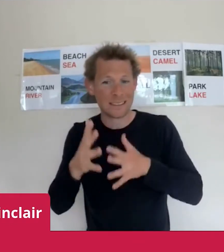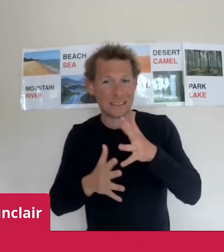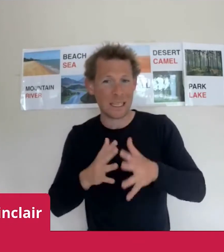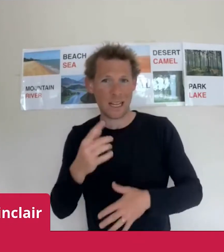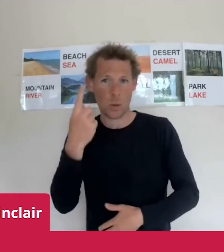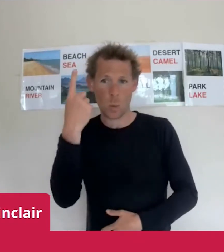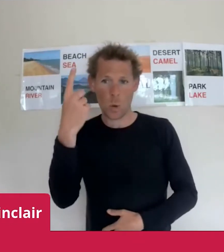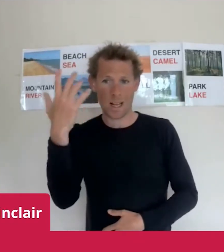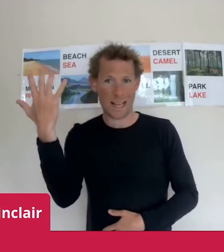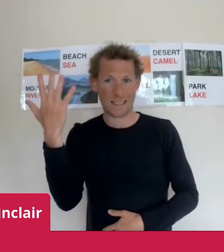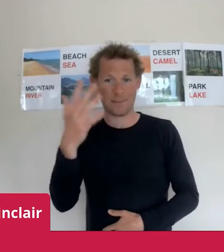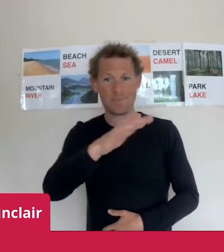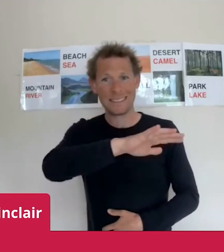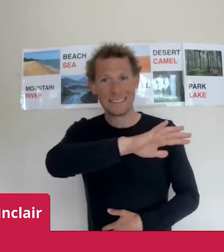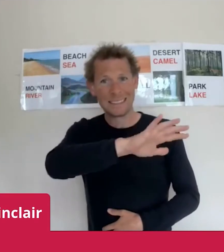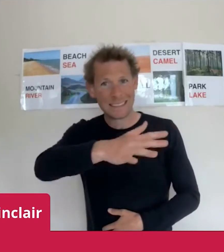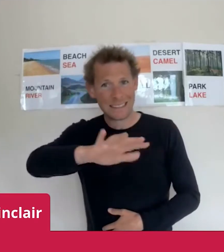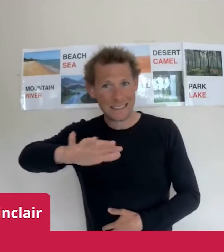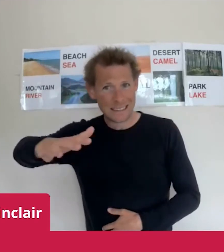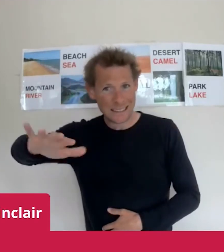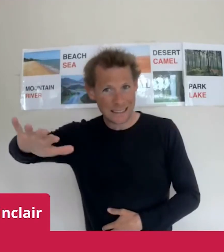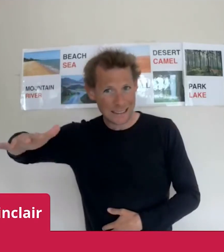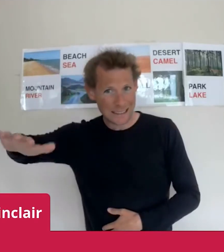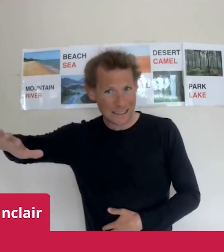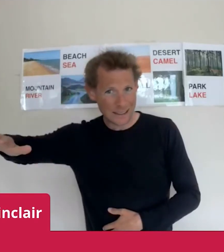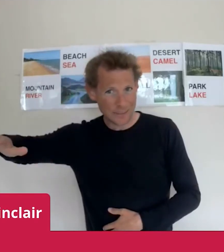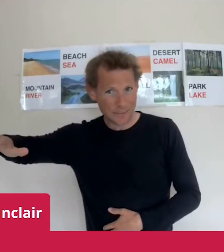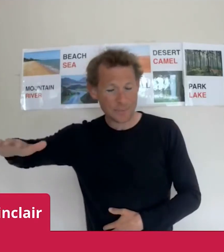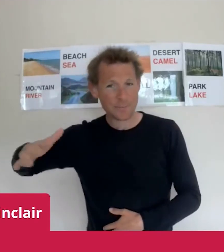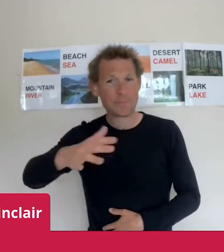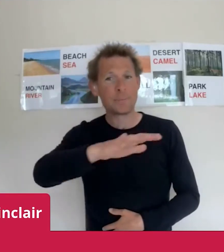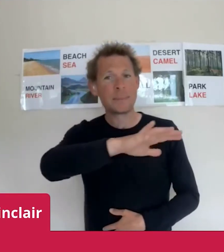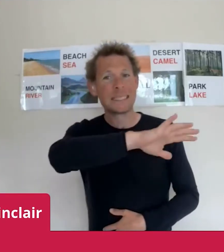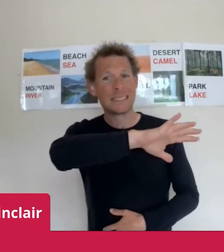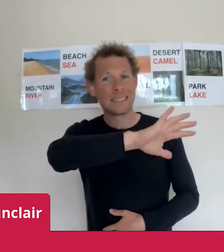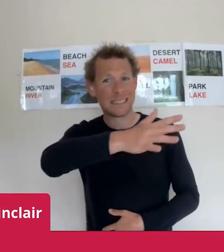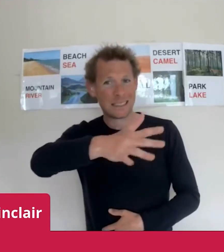Some people will sign it one-handed, C, just like that.